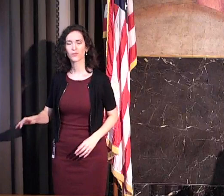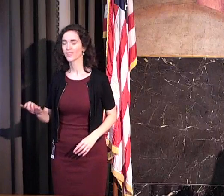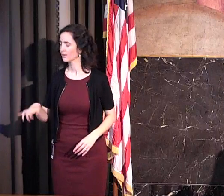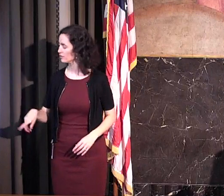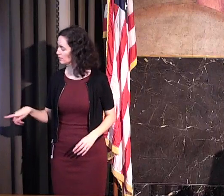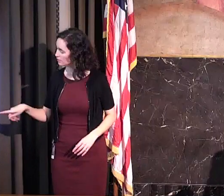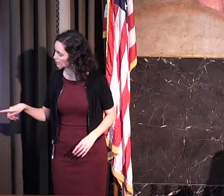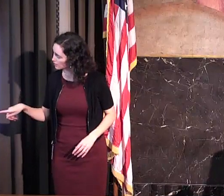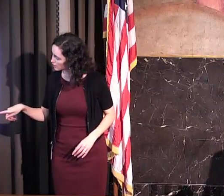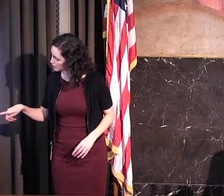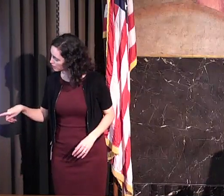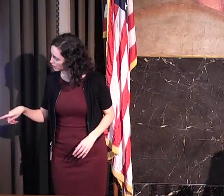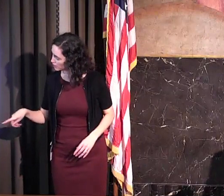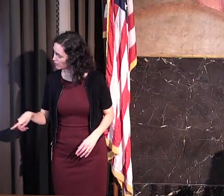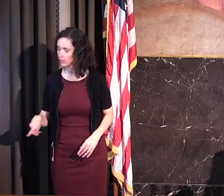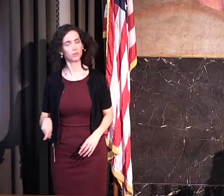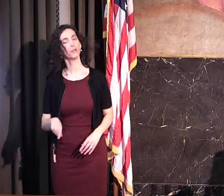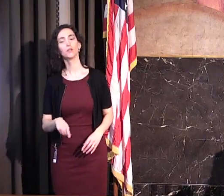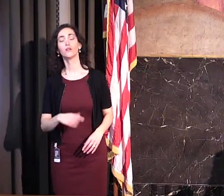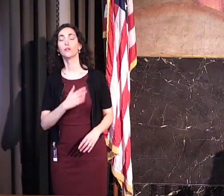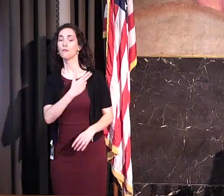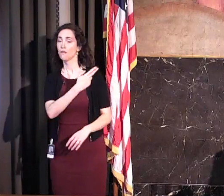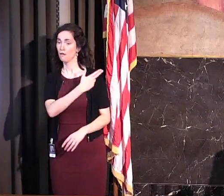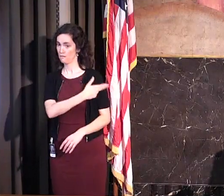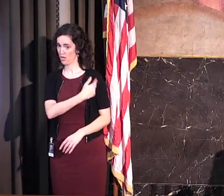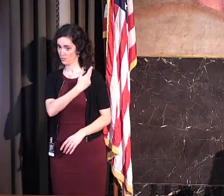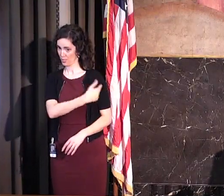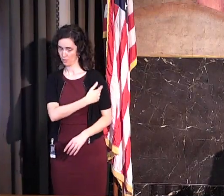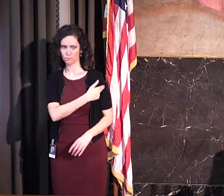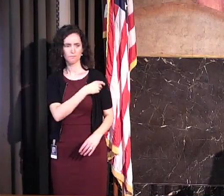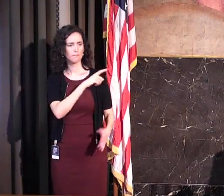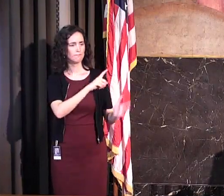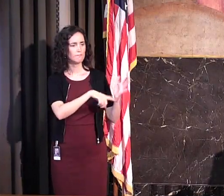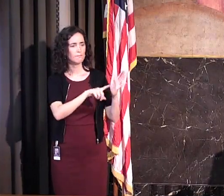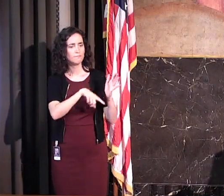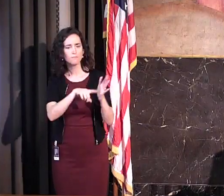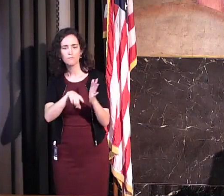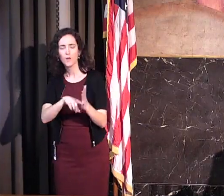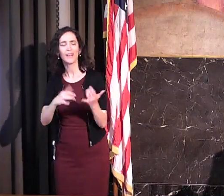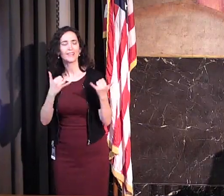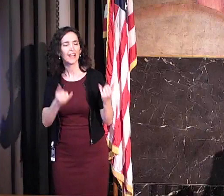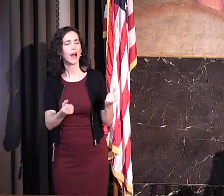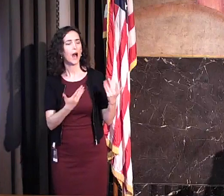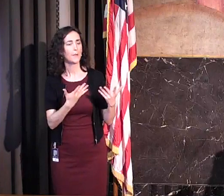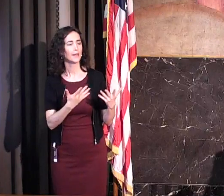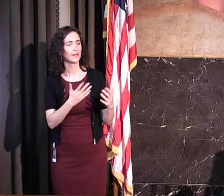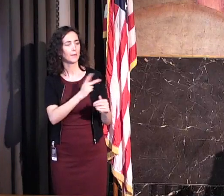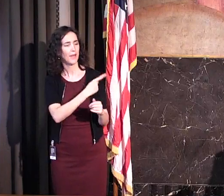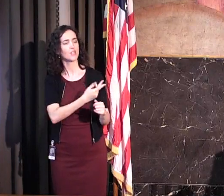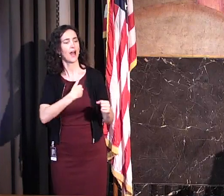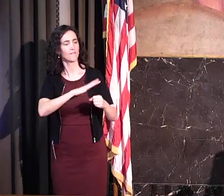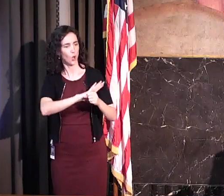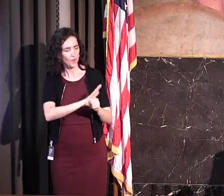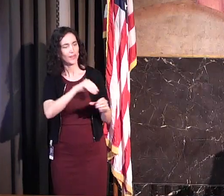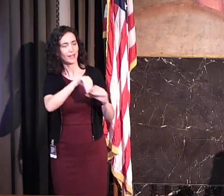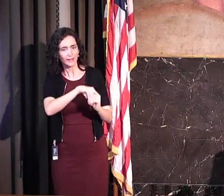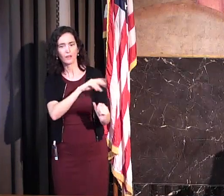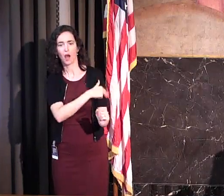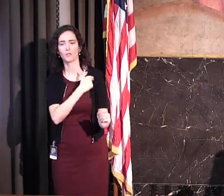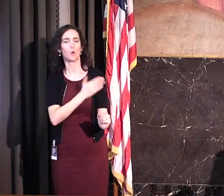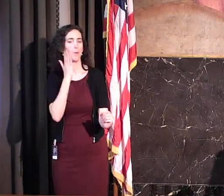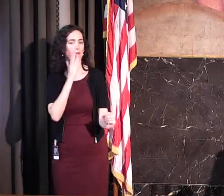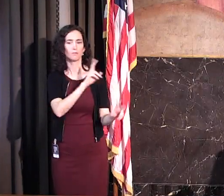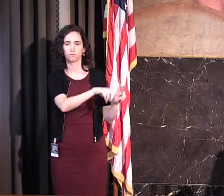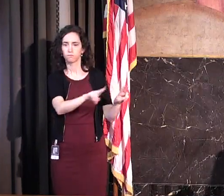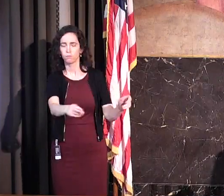the hospital census graph, so how many COVID positive patients are currently in hospital beds being treated